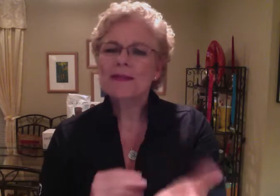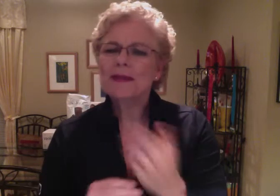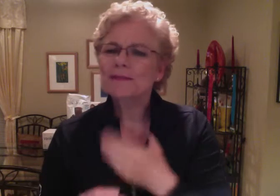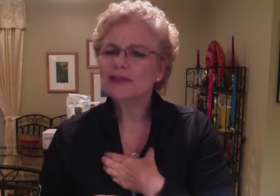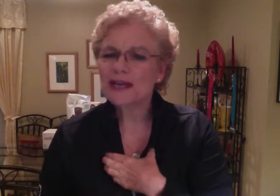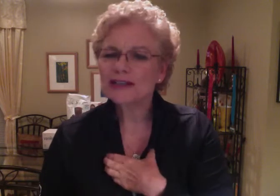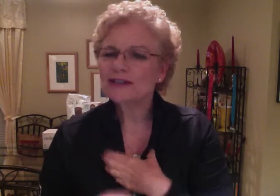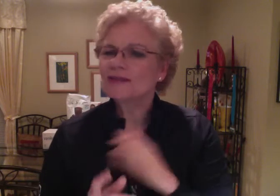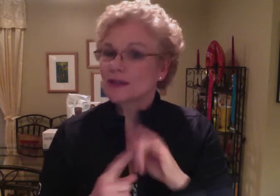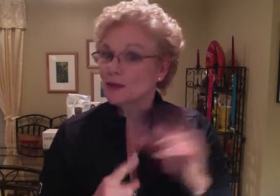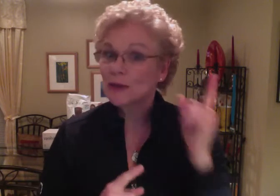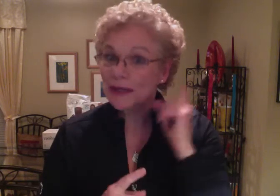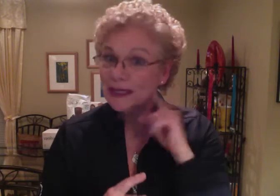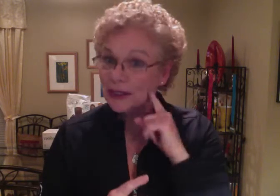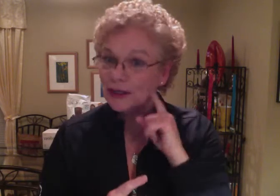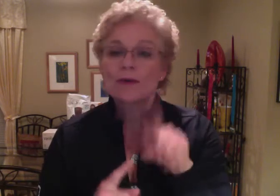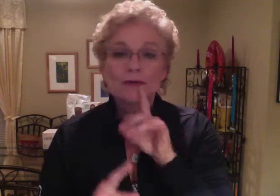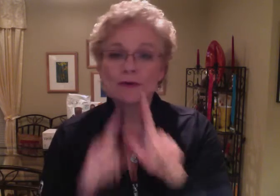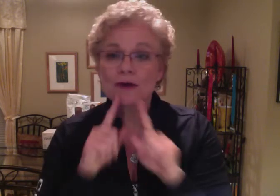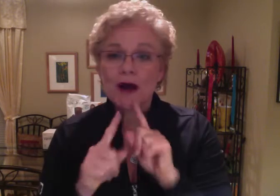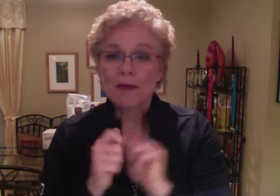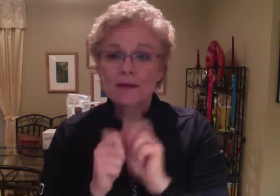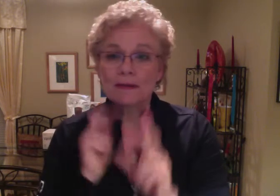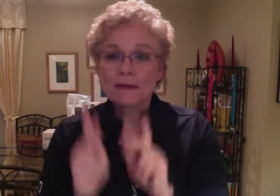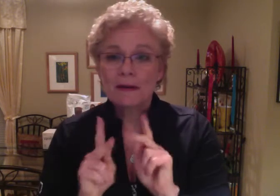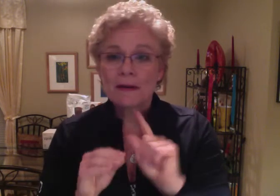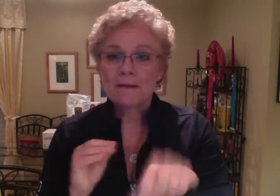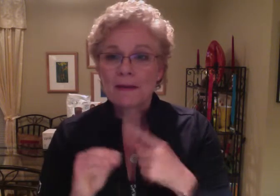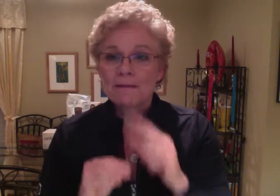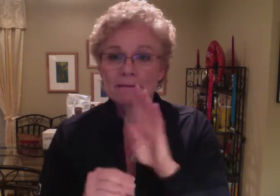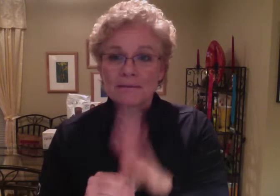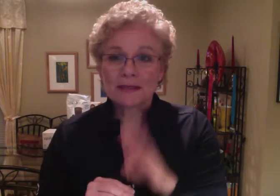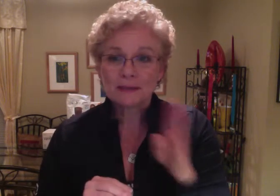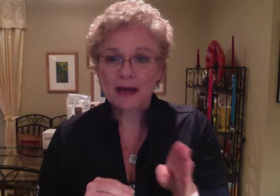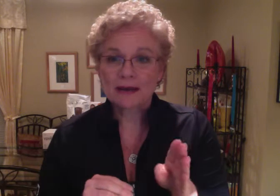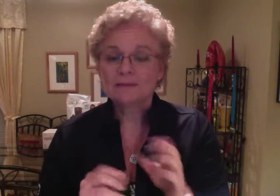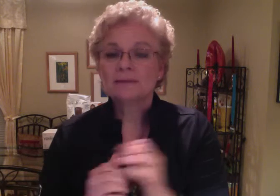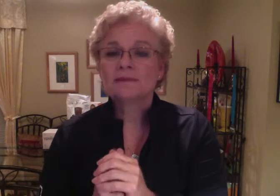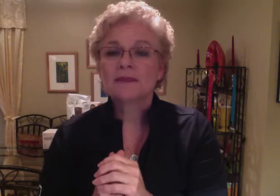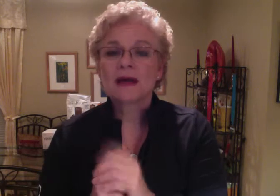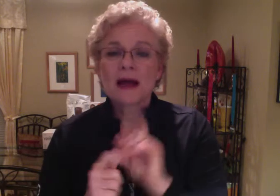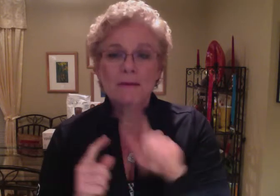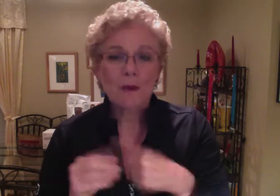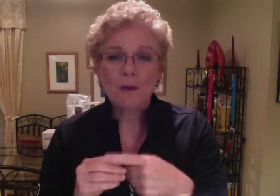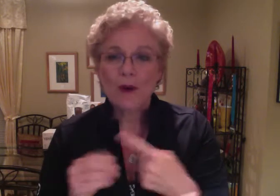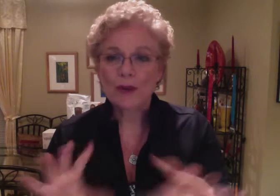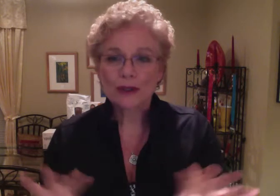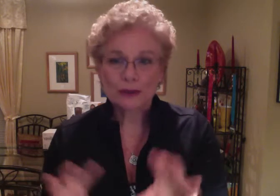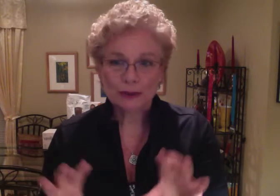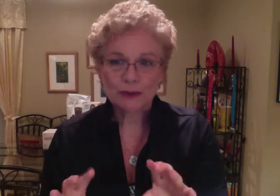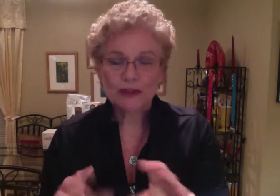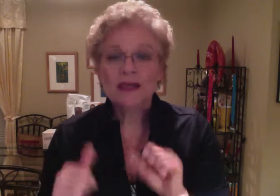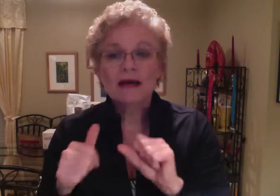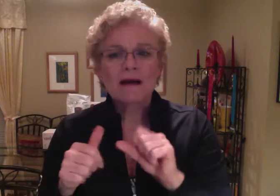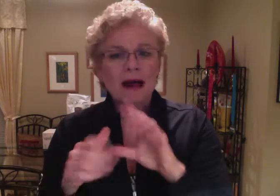that you will get when talking to people about Beachbody products and about what we do. So as I said in the first video, which by the way, if you haven't